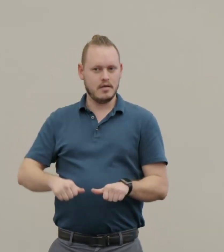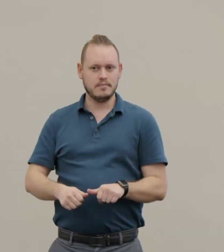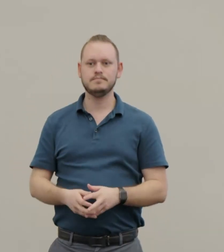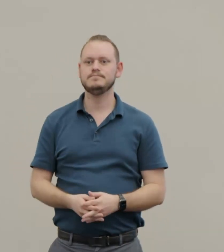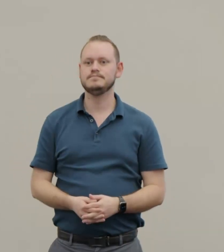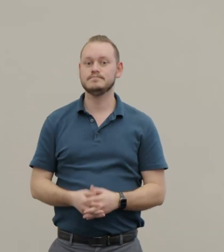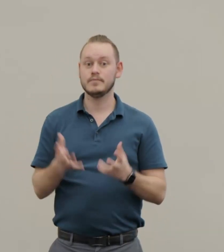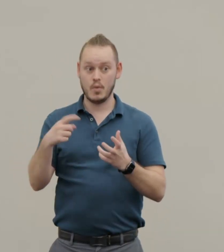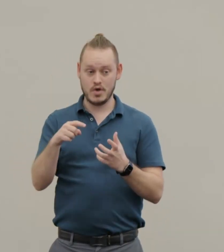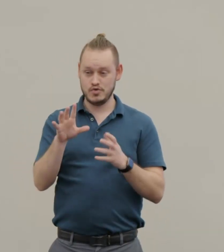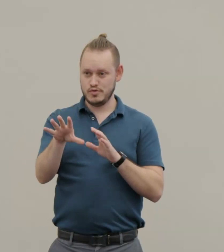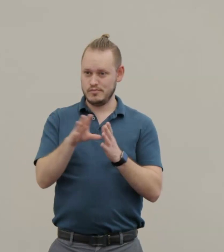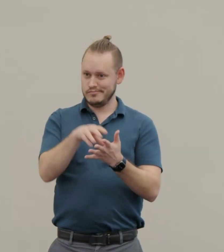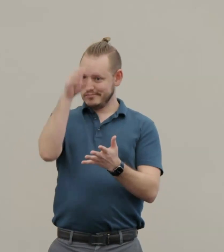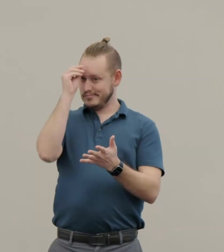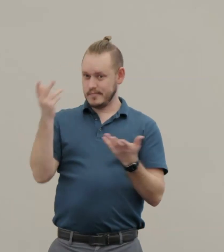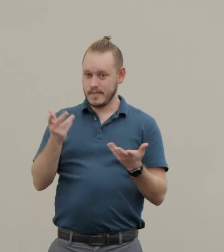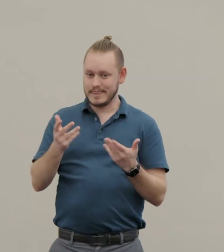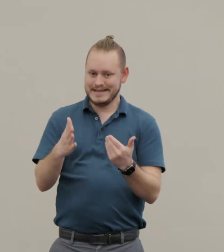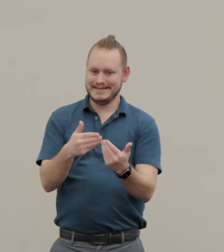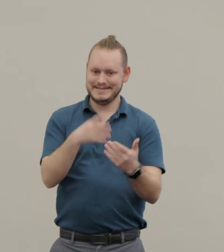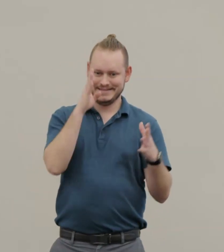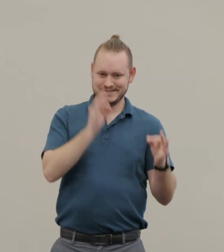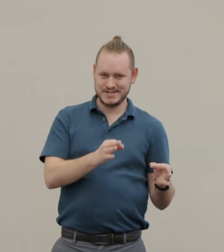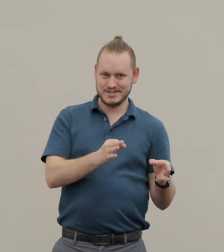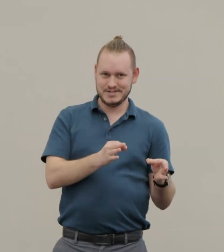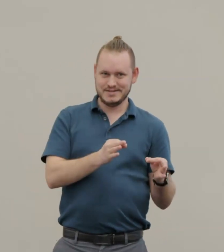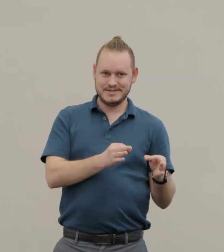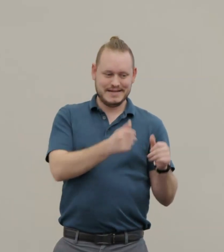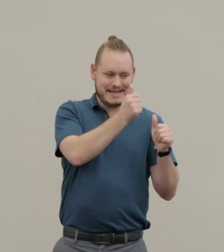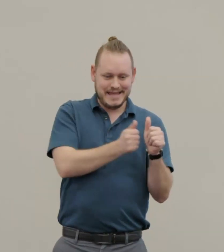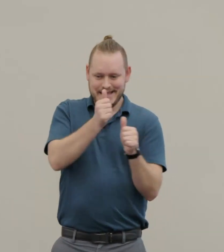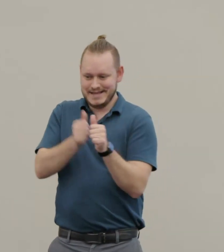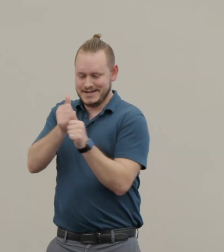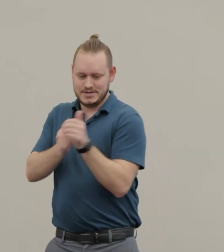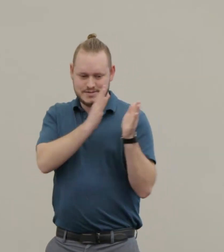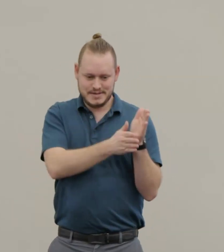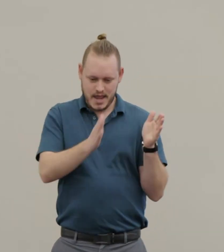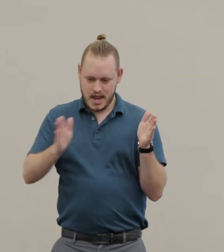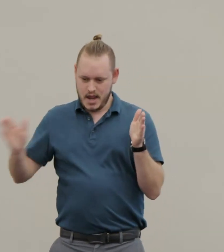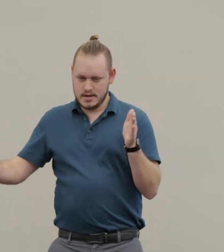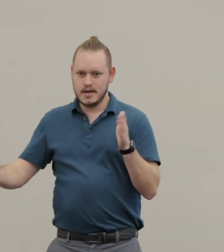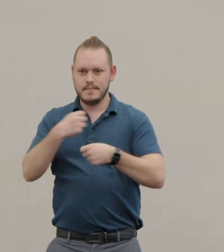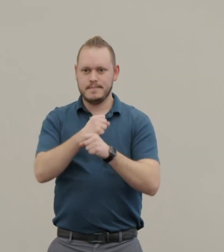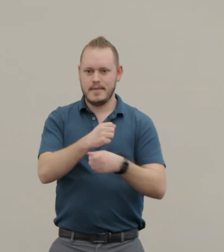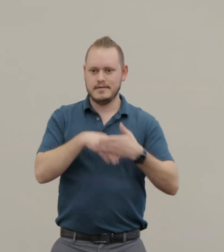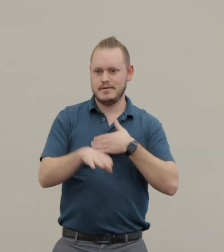What I want you to take away from this is that there are easy decisions at each and every one of these stages that makes accessible